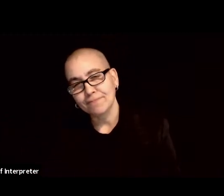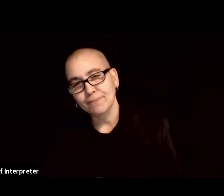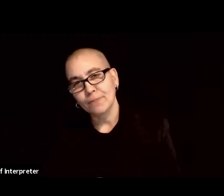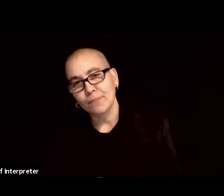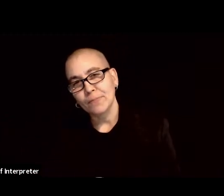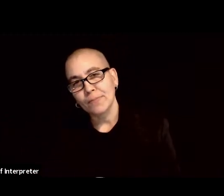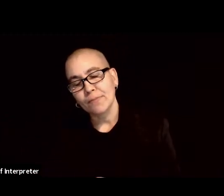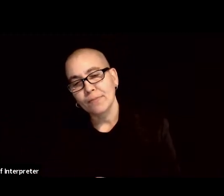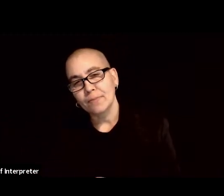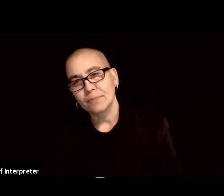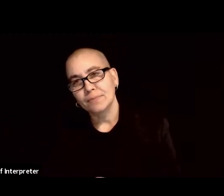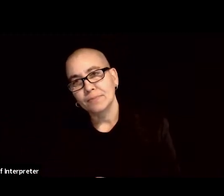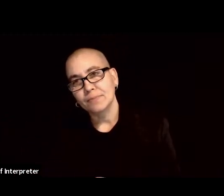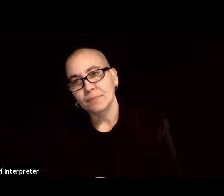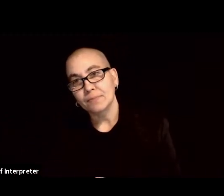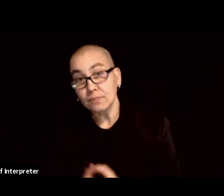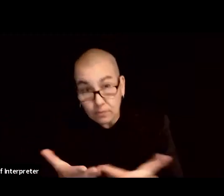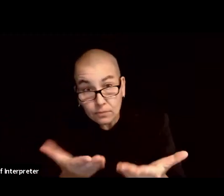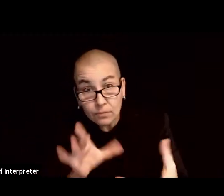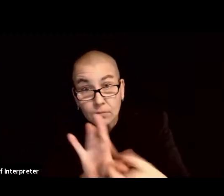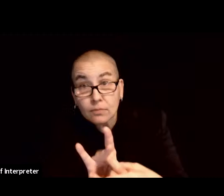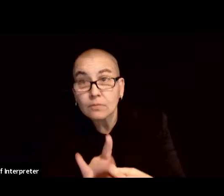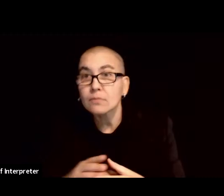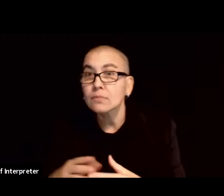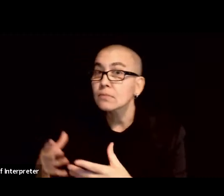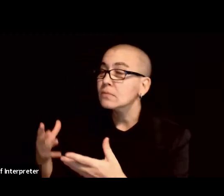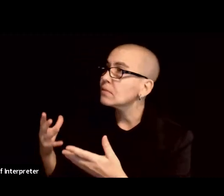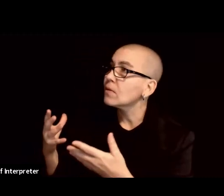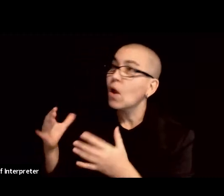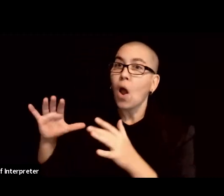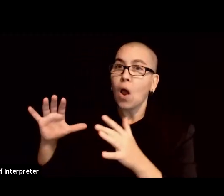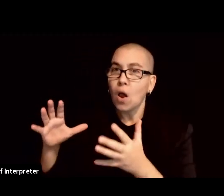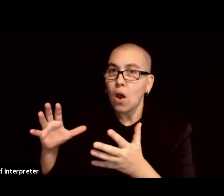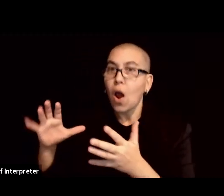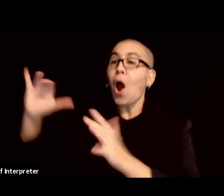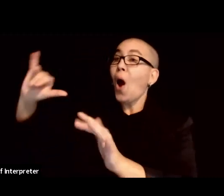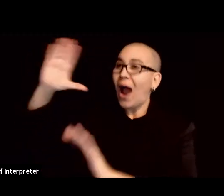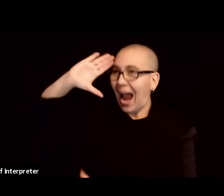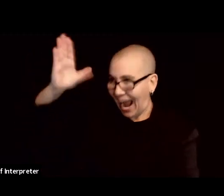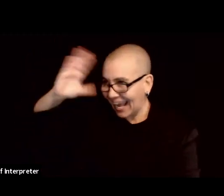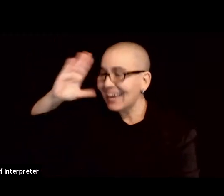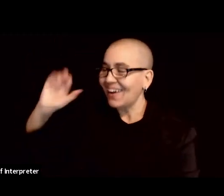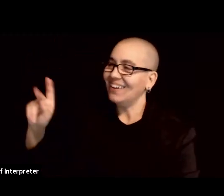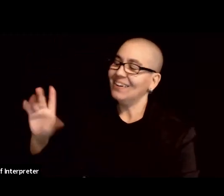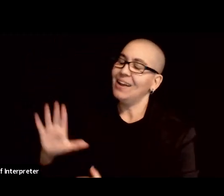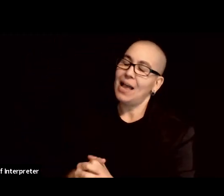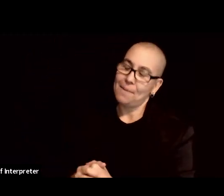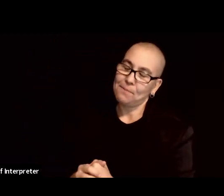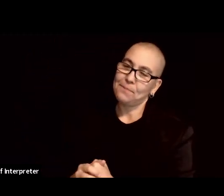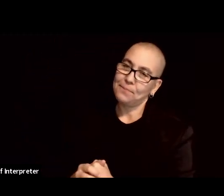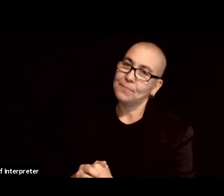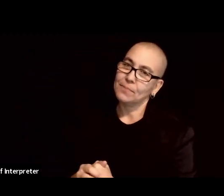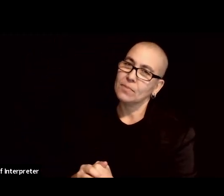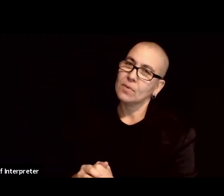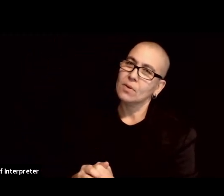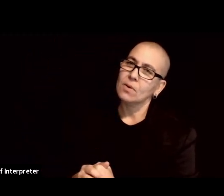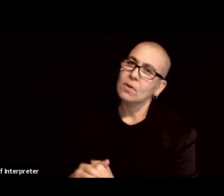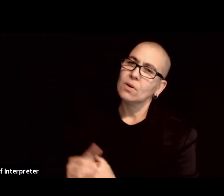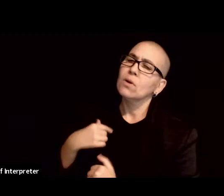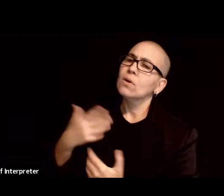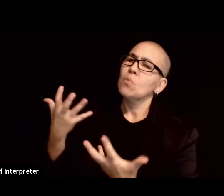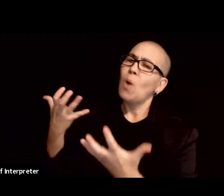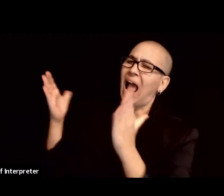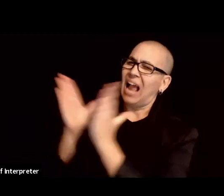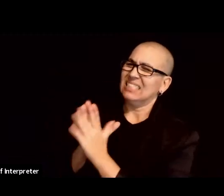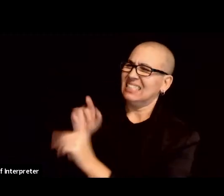Mr. Wagner, your line is open. You may speak. Hi, we wanted to just ask, how concerned is MDH right now regarding the